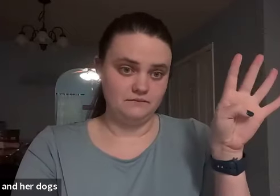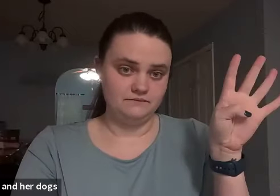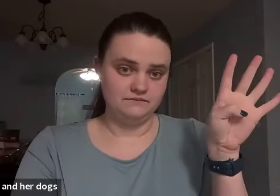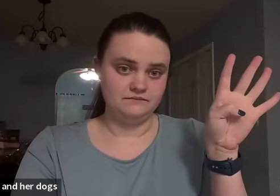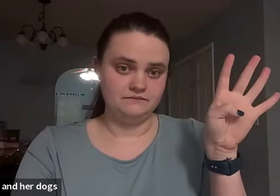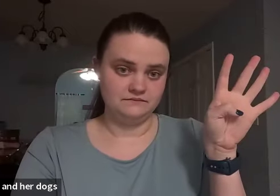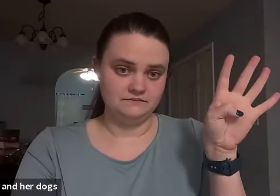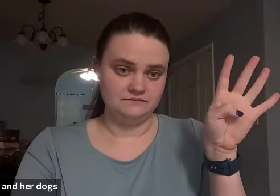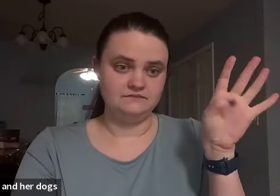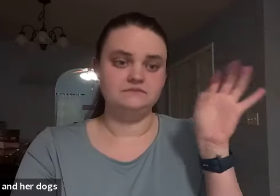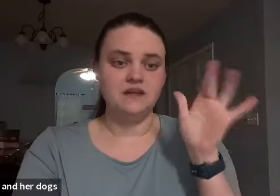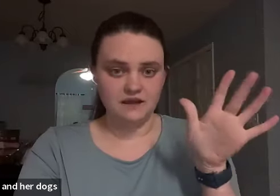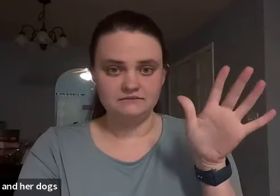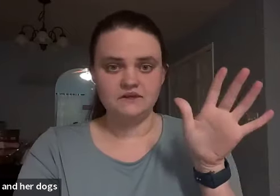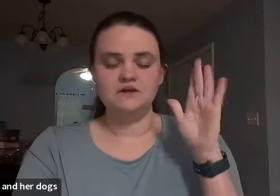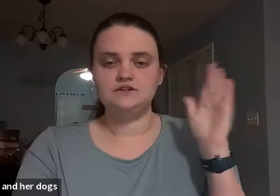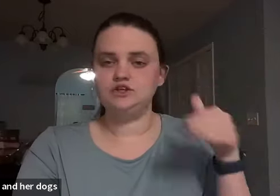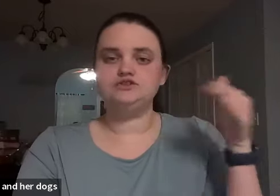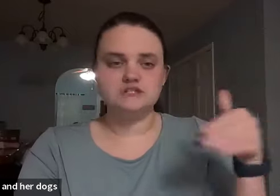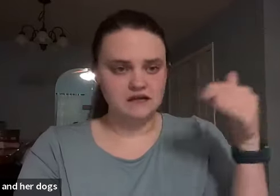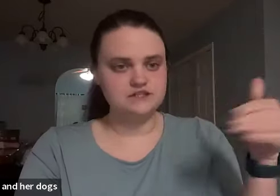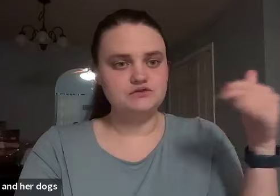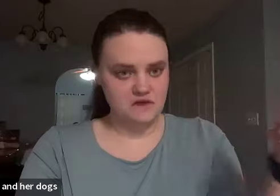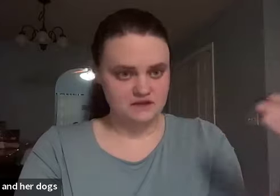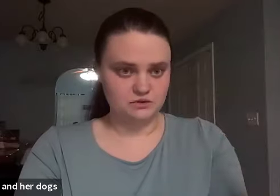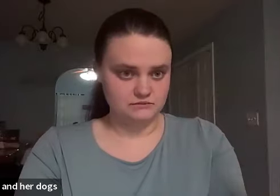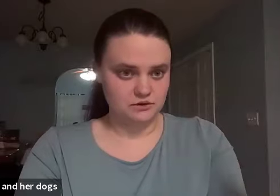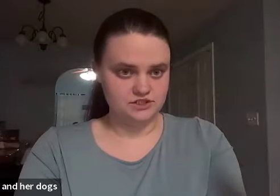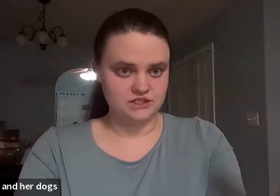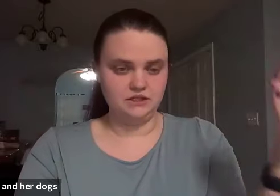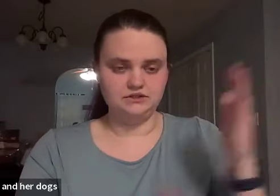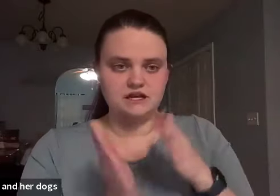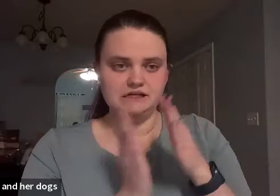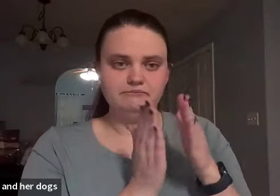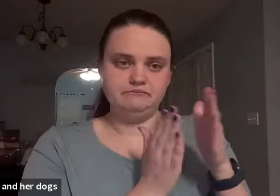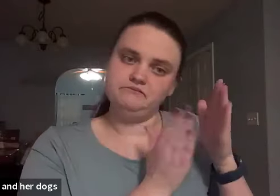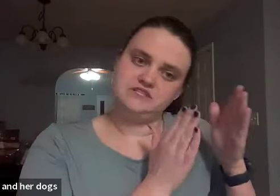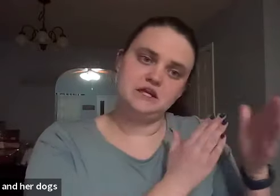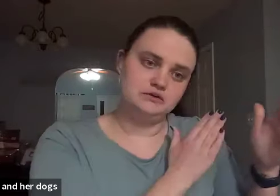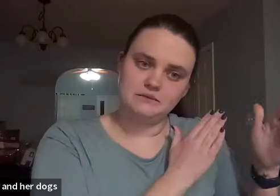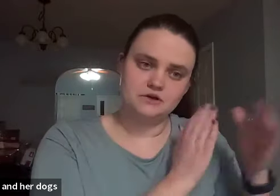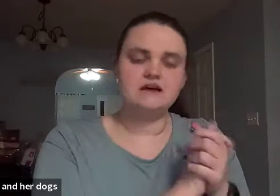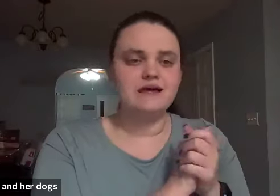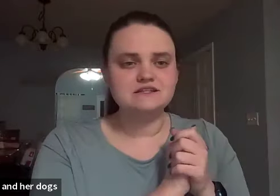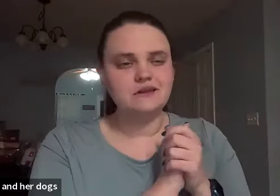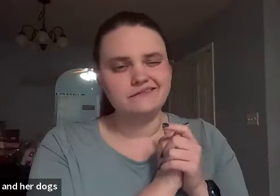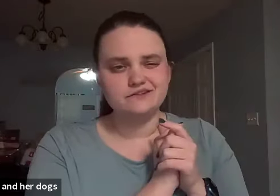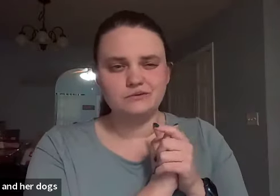234. Okay. So you just kind of do that sort of motion. You just kind of keep saying your numbers unless they're like